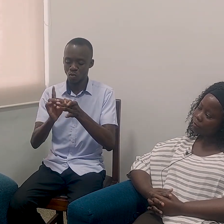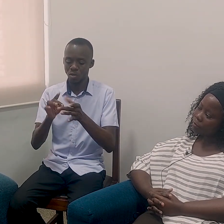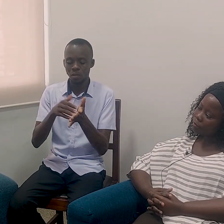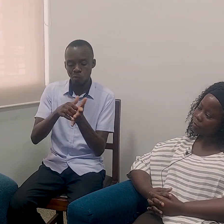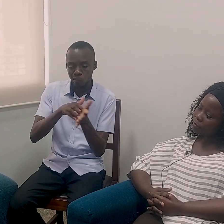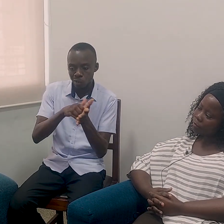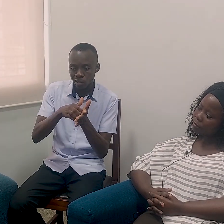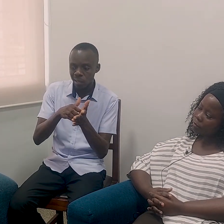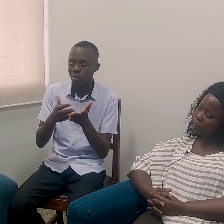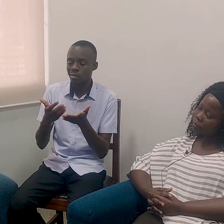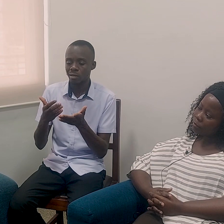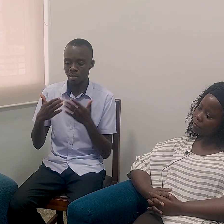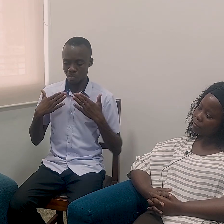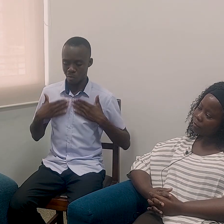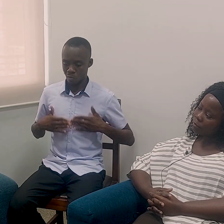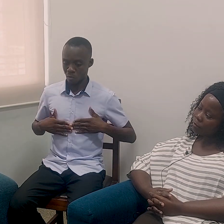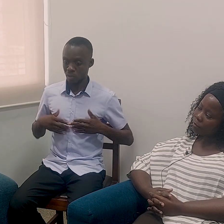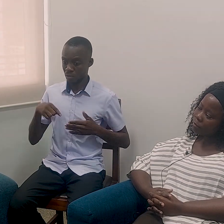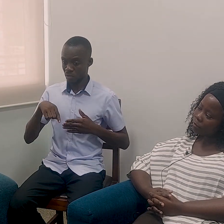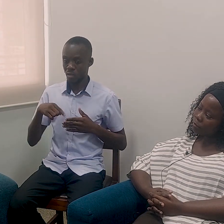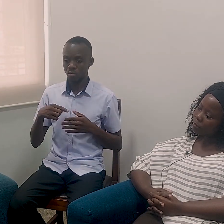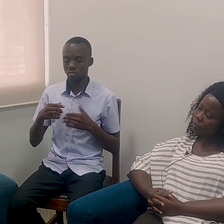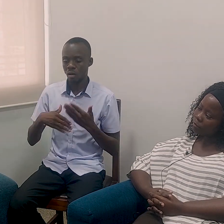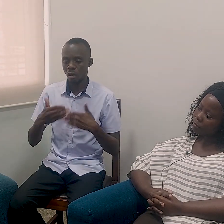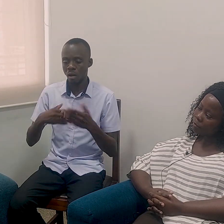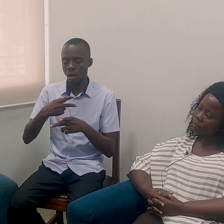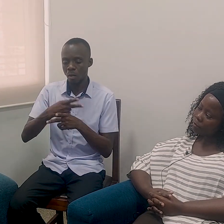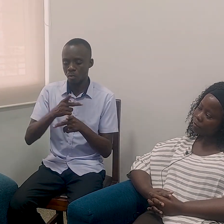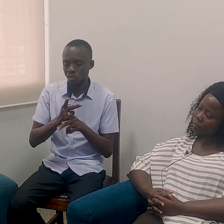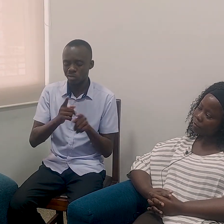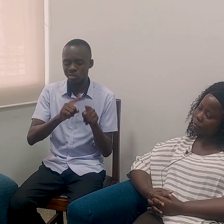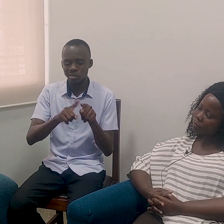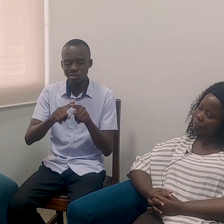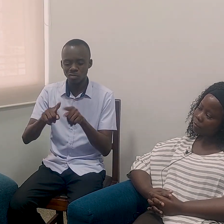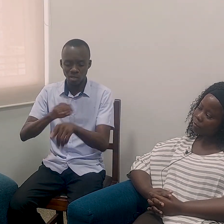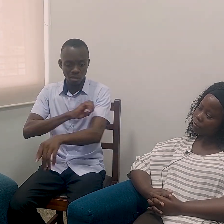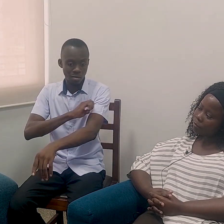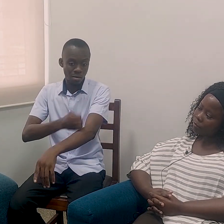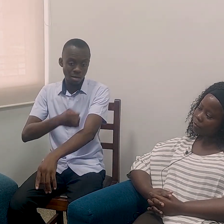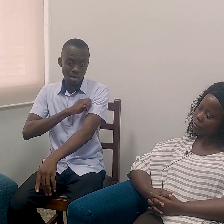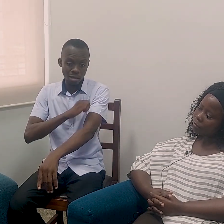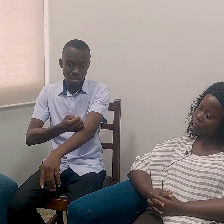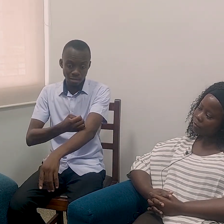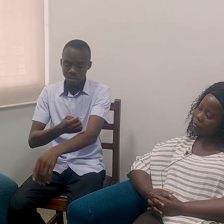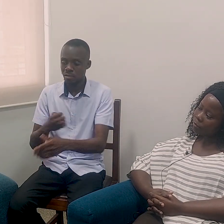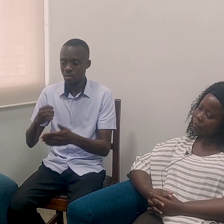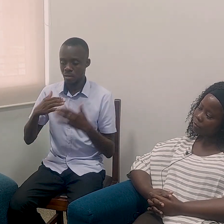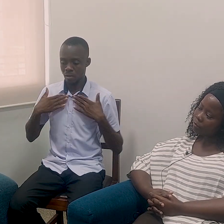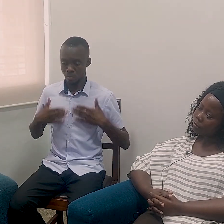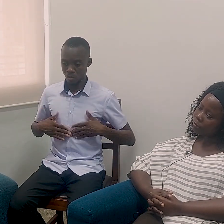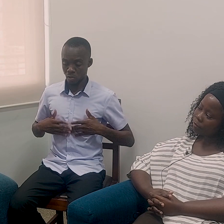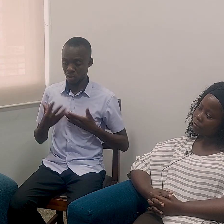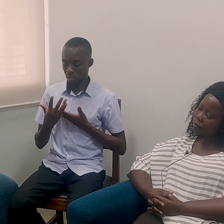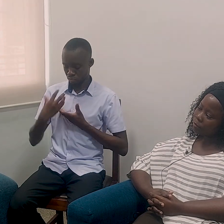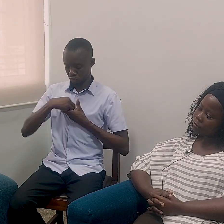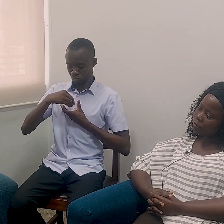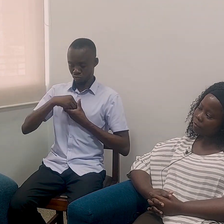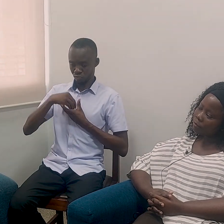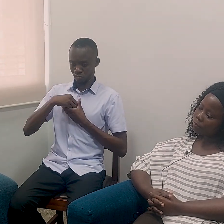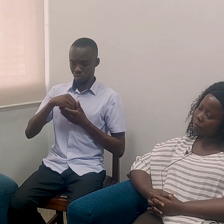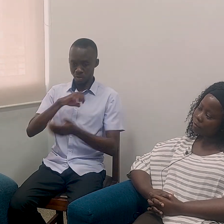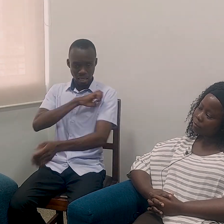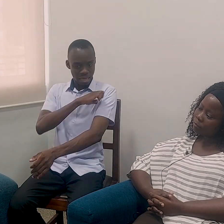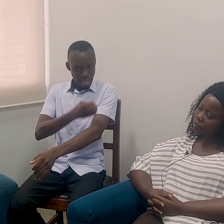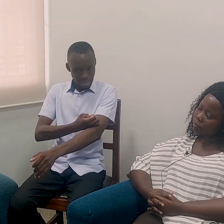are functioning too much, because the body produces a lot of energy. The body consumes a lot of energy,